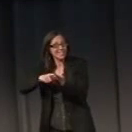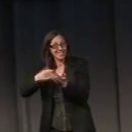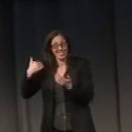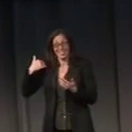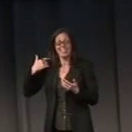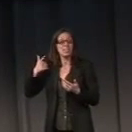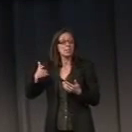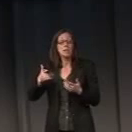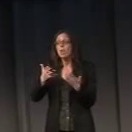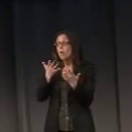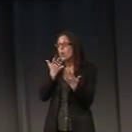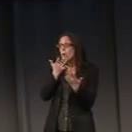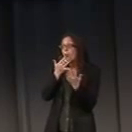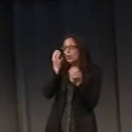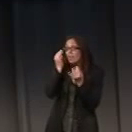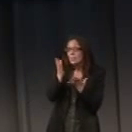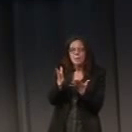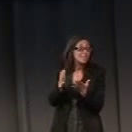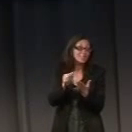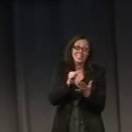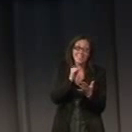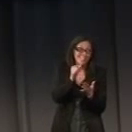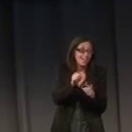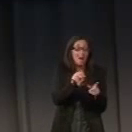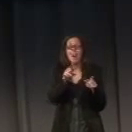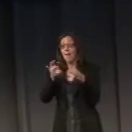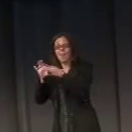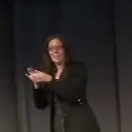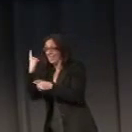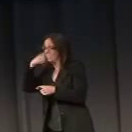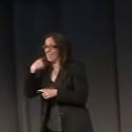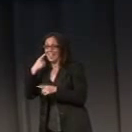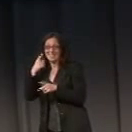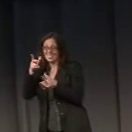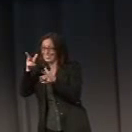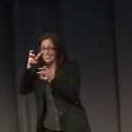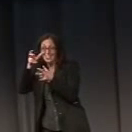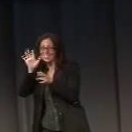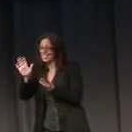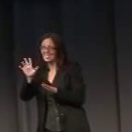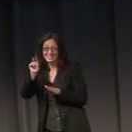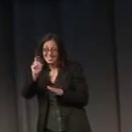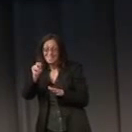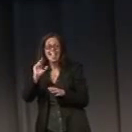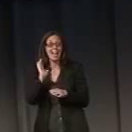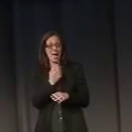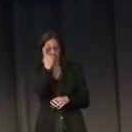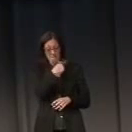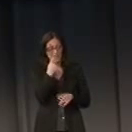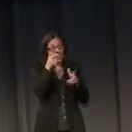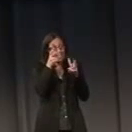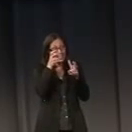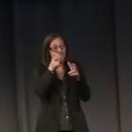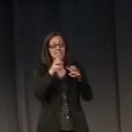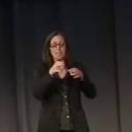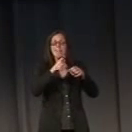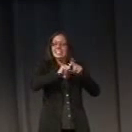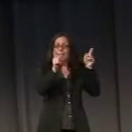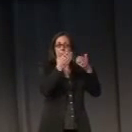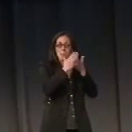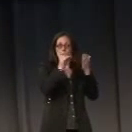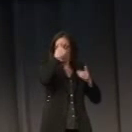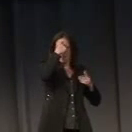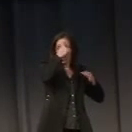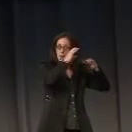things like face processing. Like, we've got different circuits that are doing that. And we've spent, as a vision community, a lot of time looking at